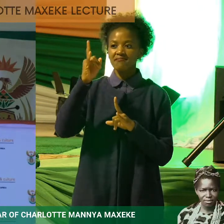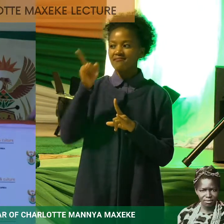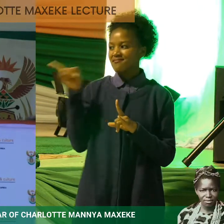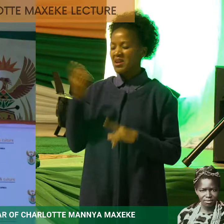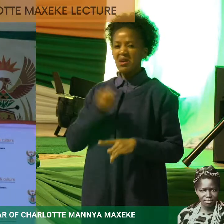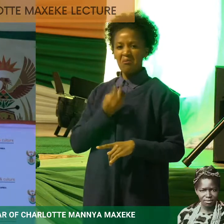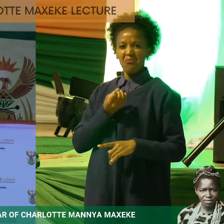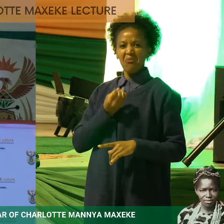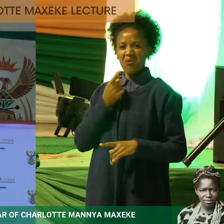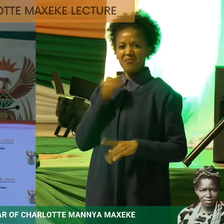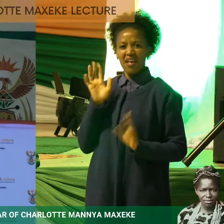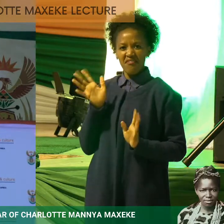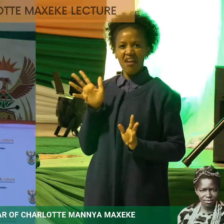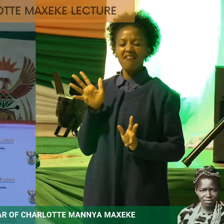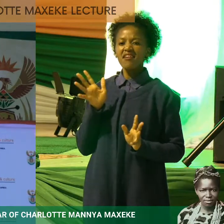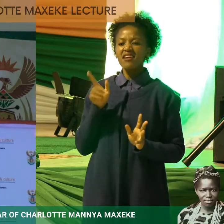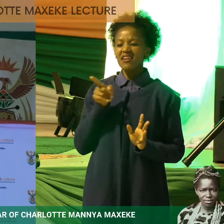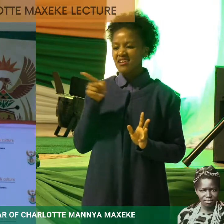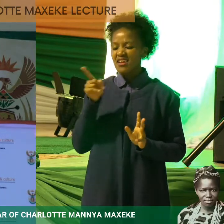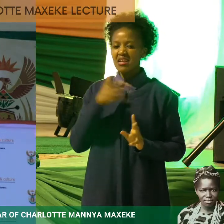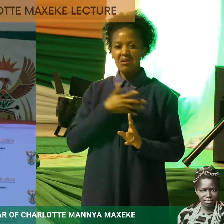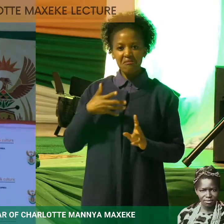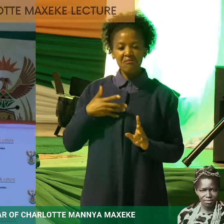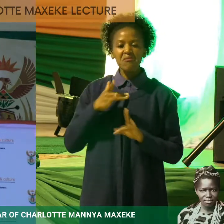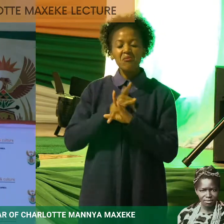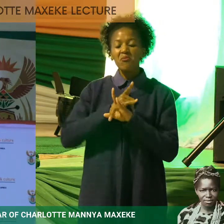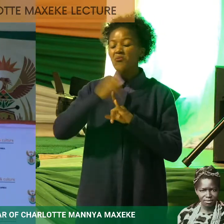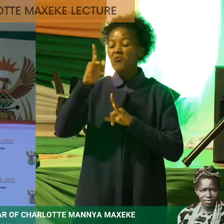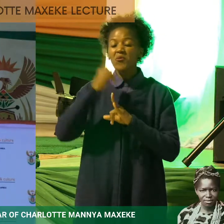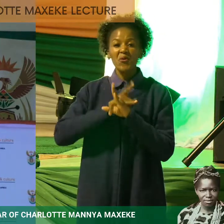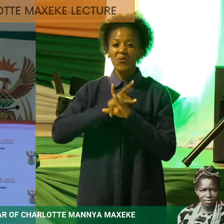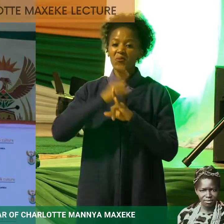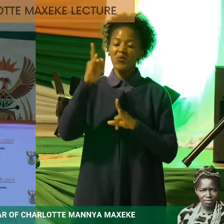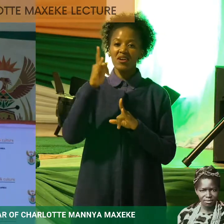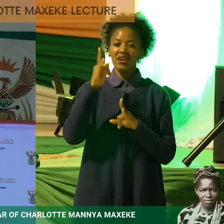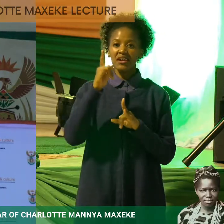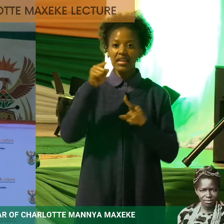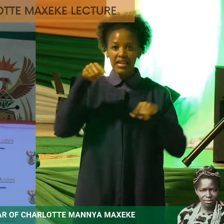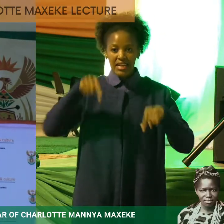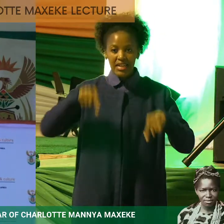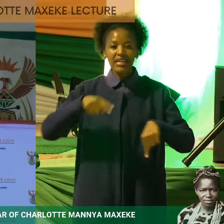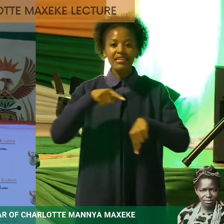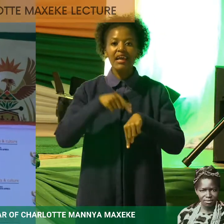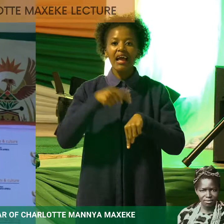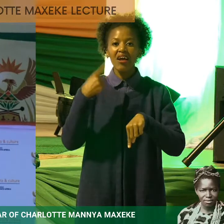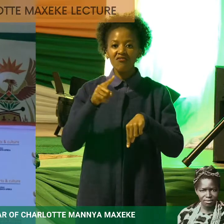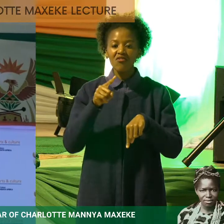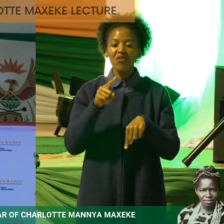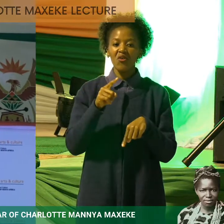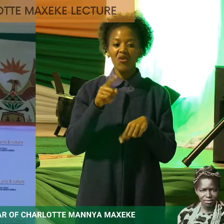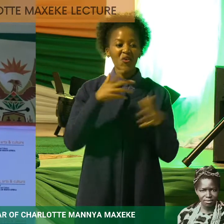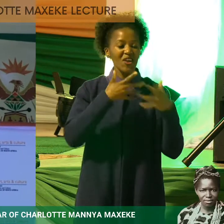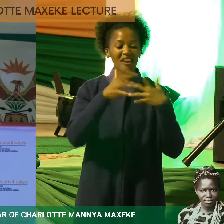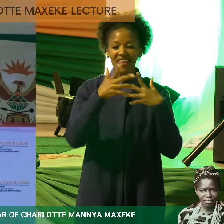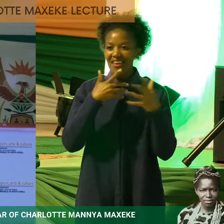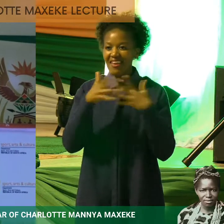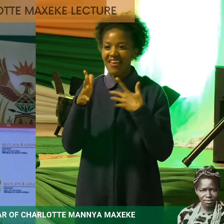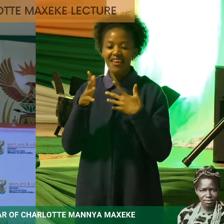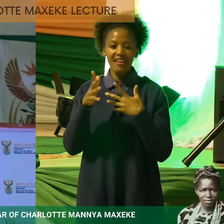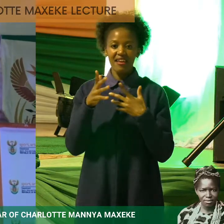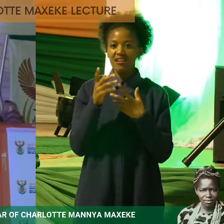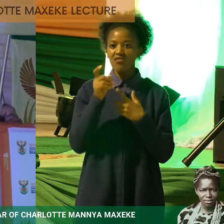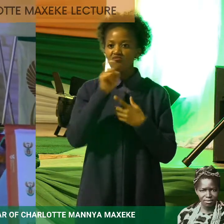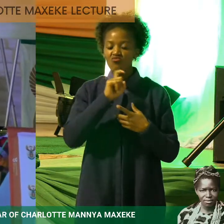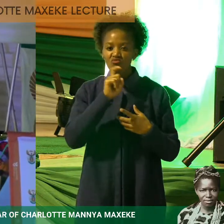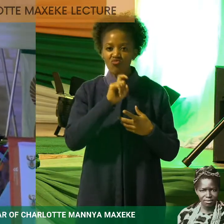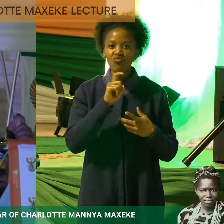She did it. And this is our time to use all the platforms that are given to us to make sure, Uguti, we are the voices.